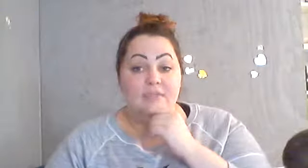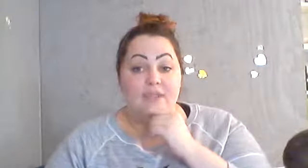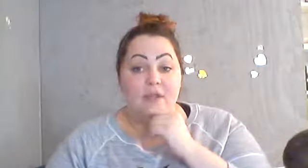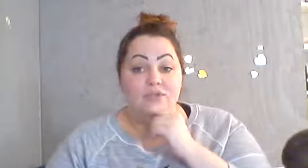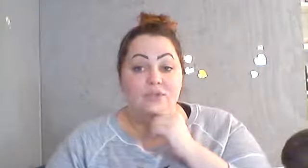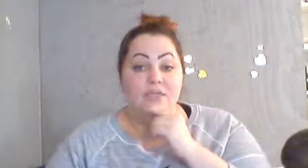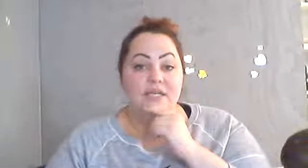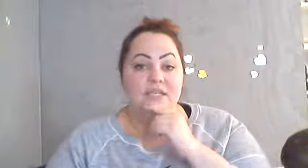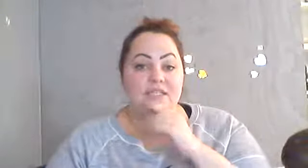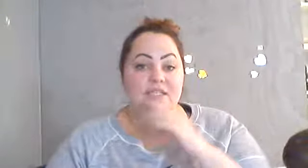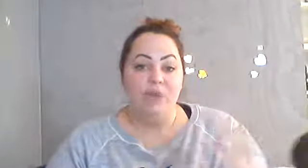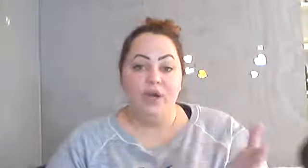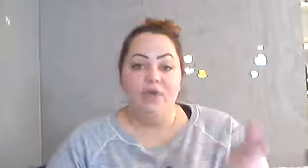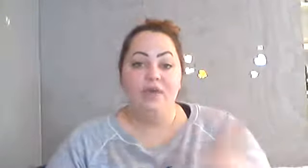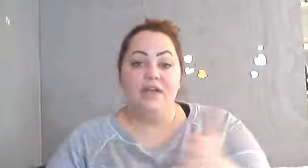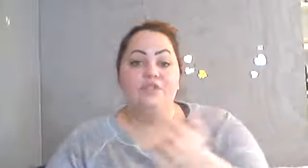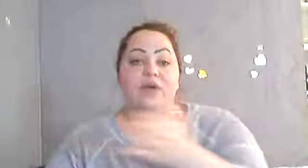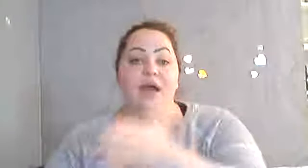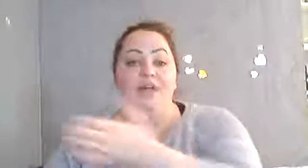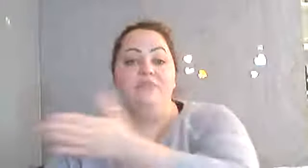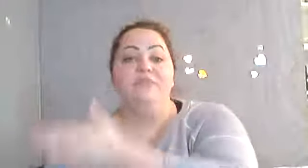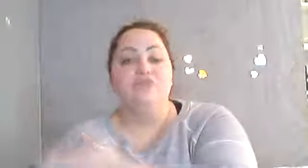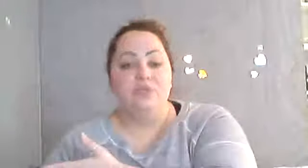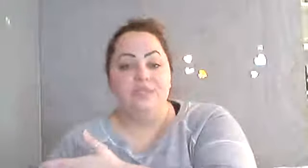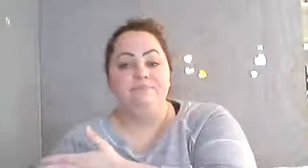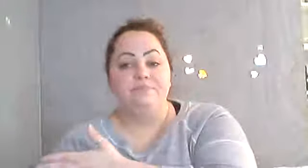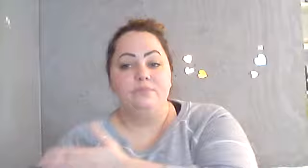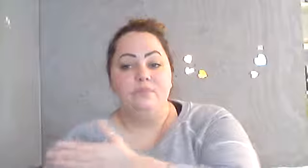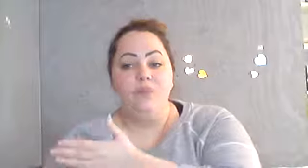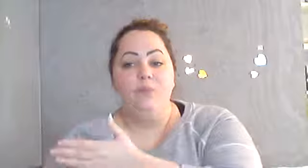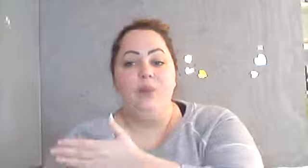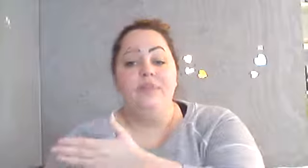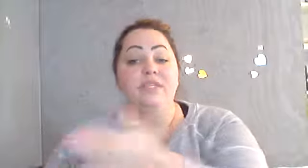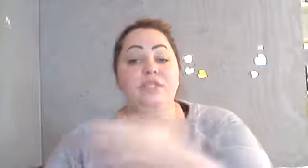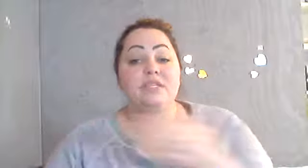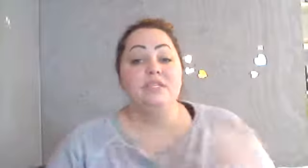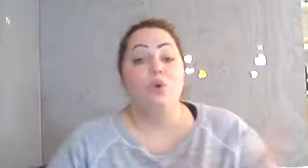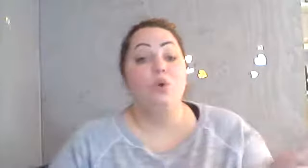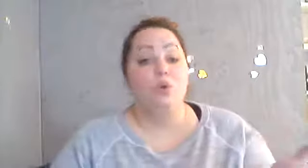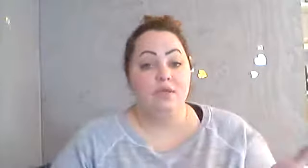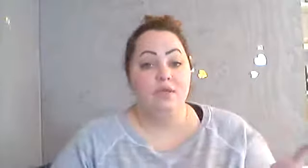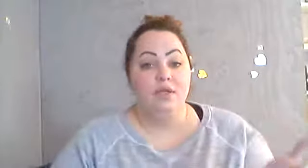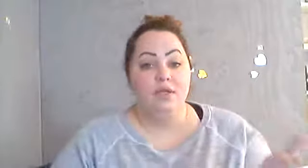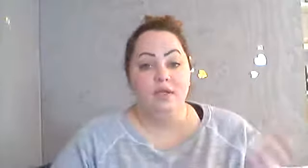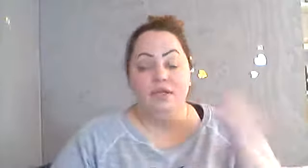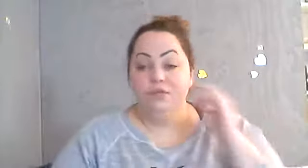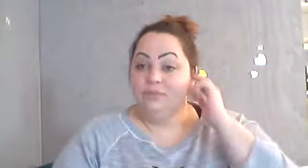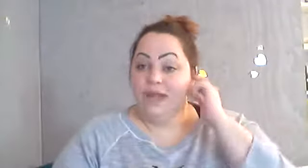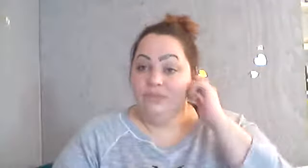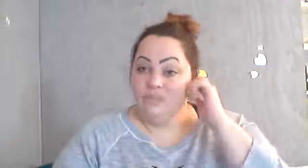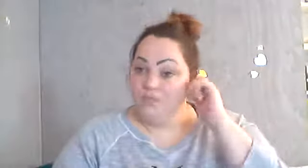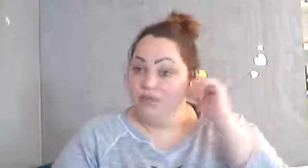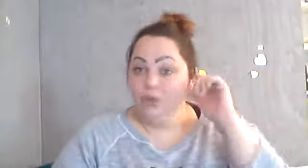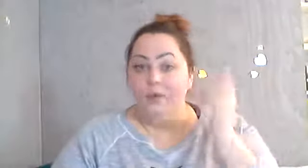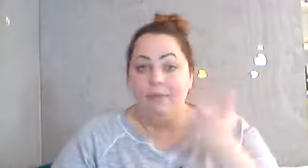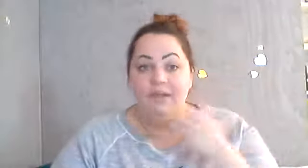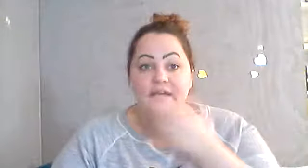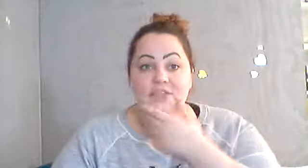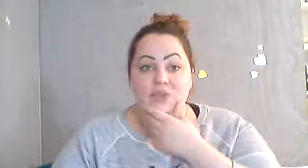an opportunity to see where you guys are at individually rather than just as a whole. YouTube Live, it's pretty cool. I mean, I enjoy it.